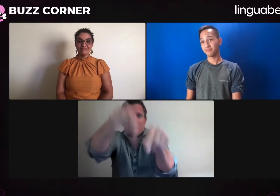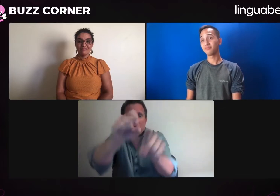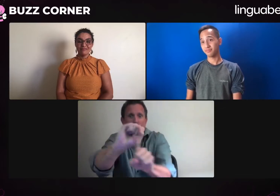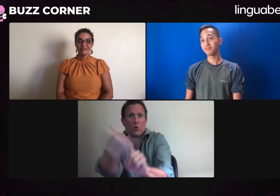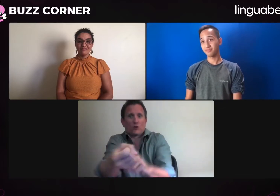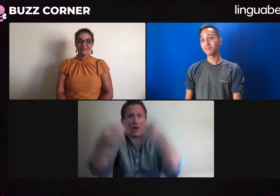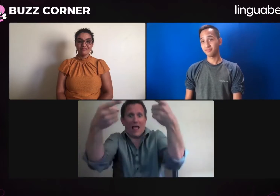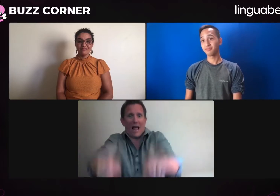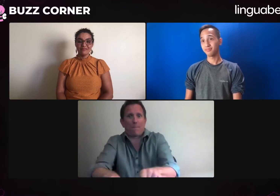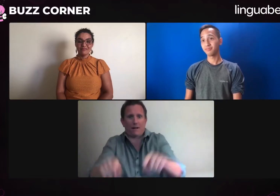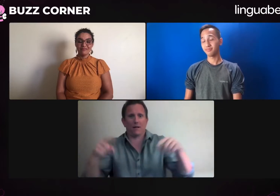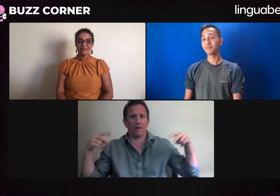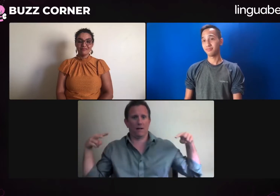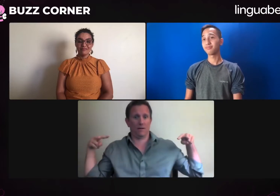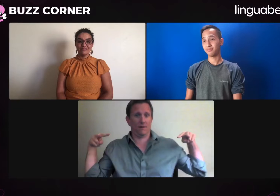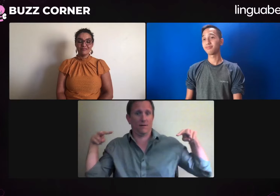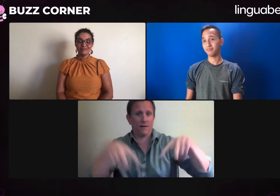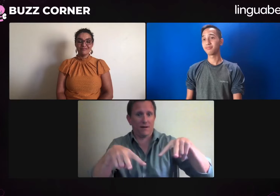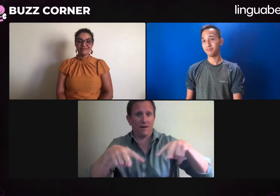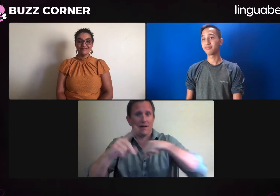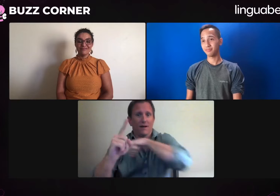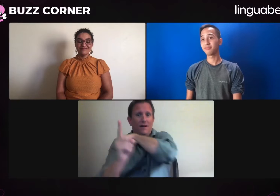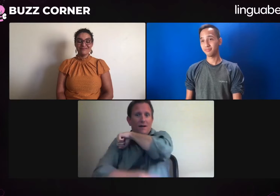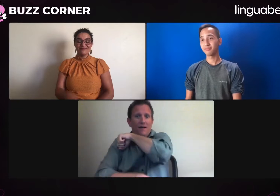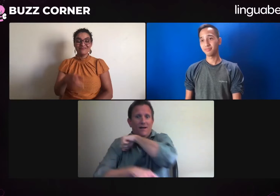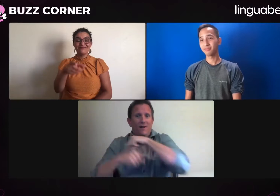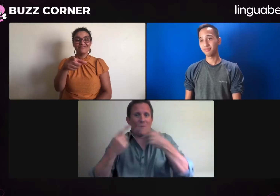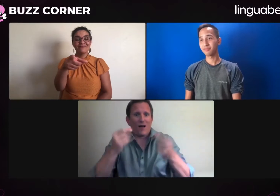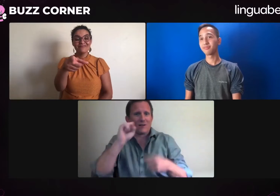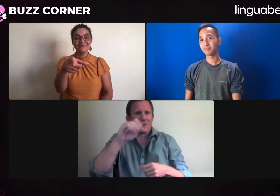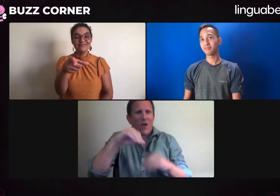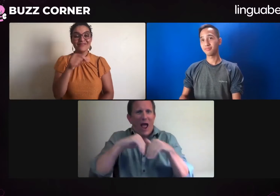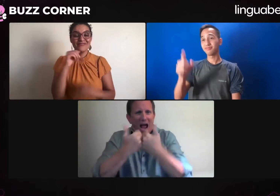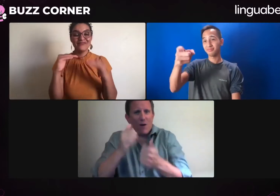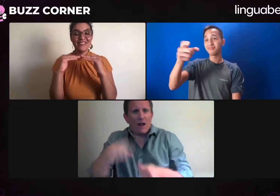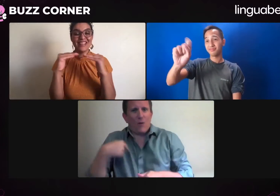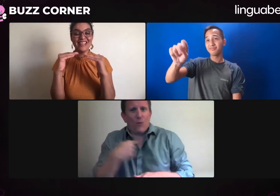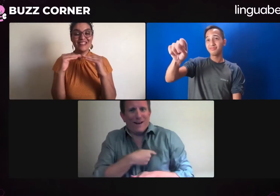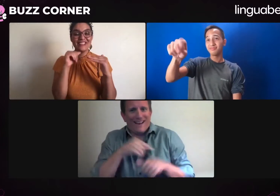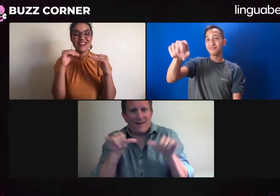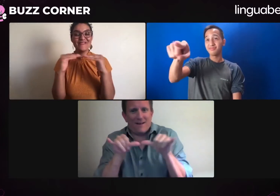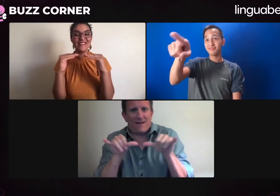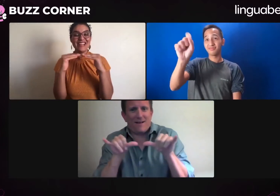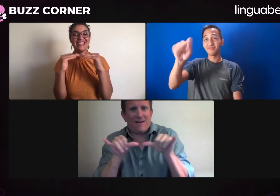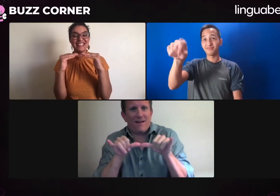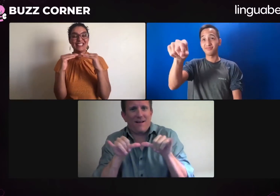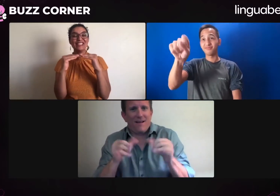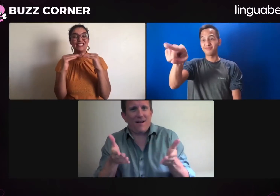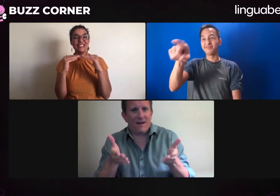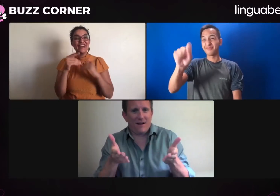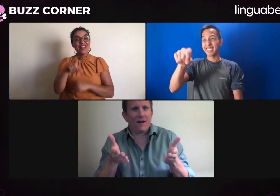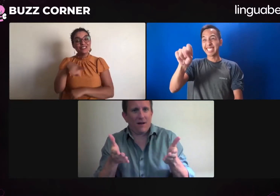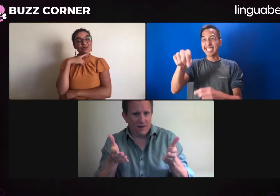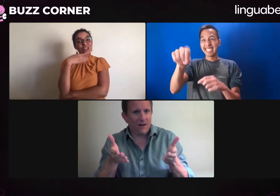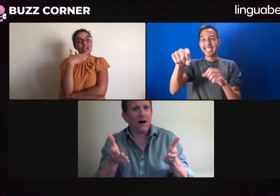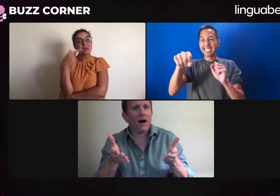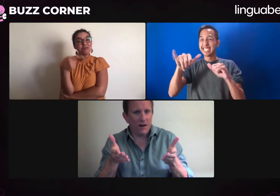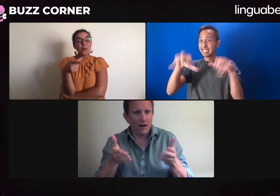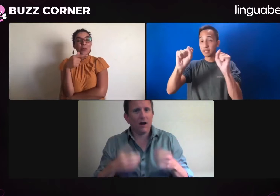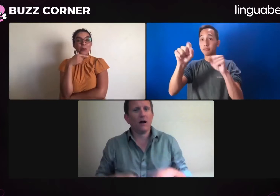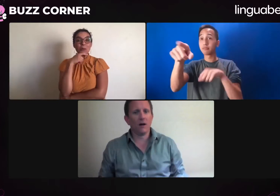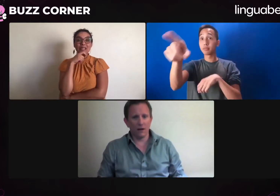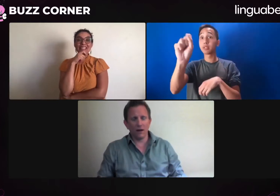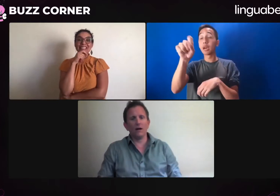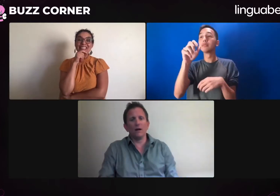as opposed to a Black person who is involved in a situation, and you have a perspective from a Black person. Right. So